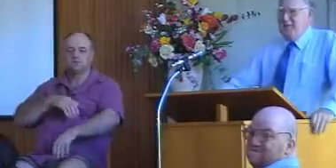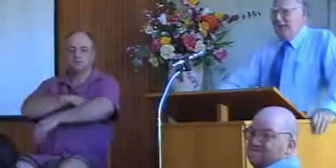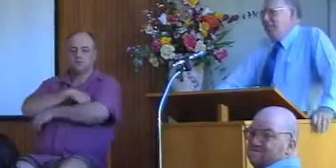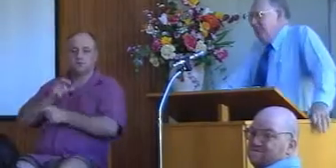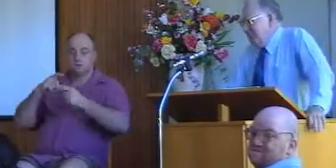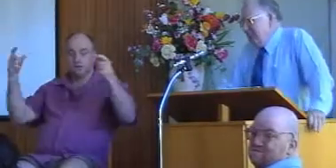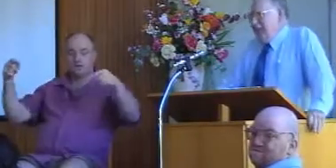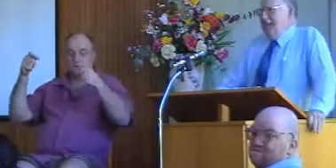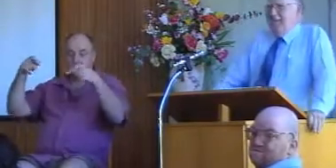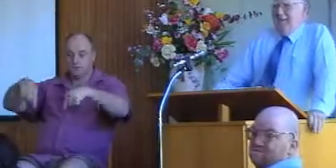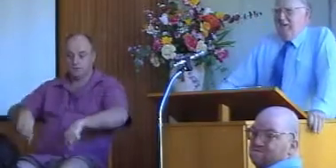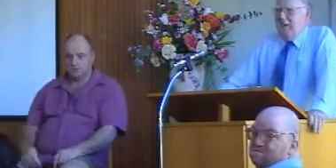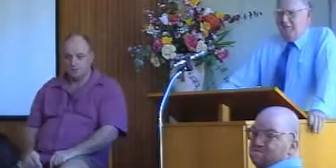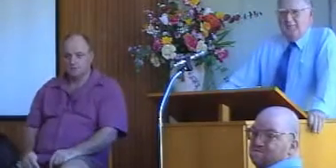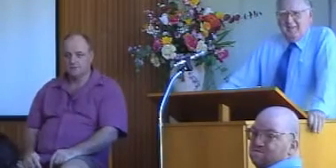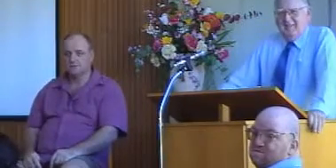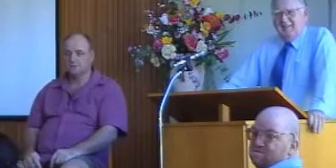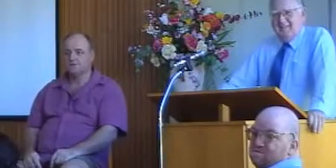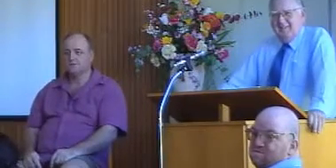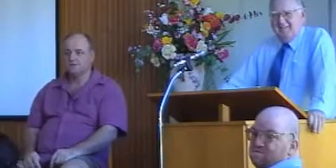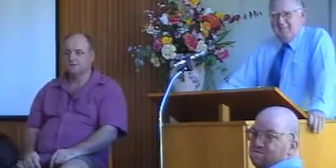great to be here.